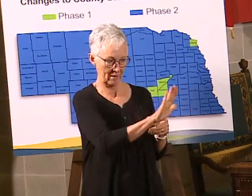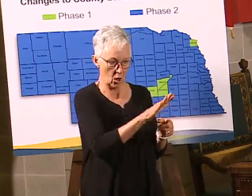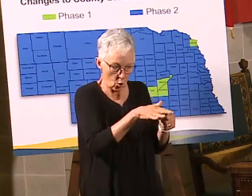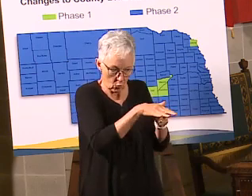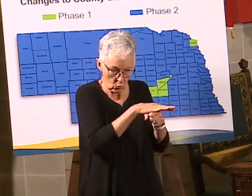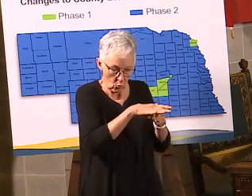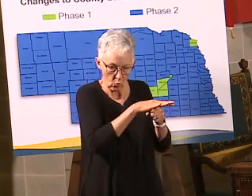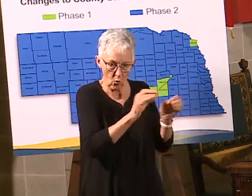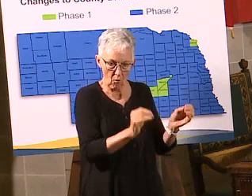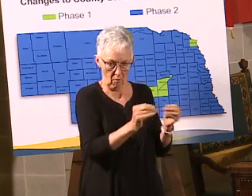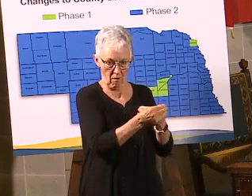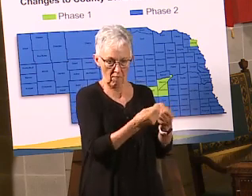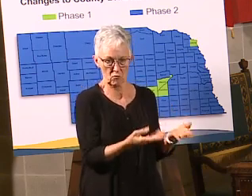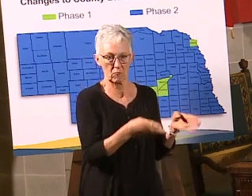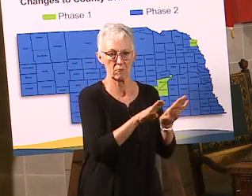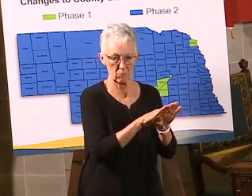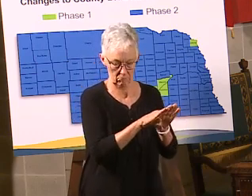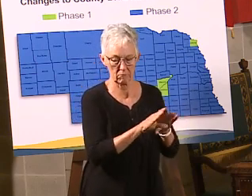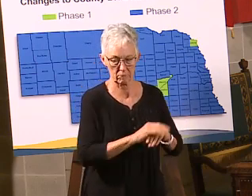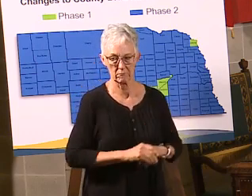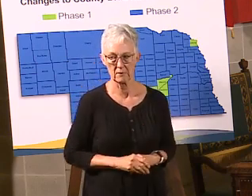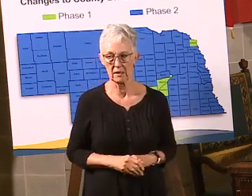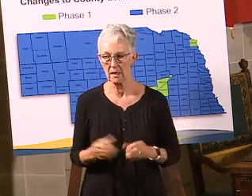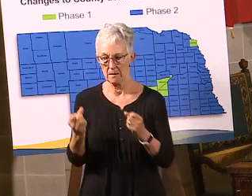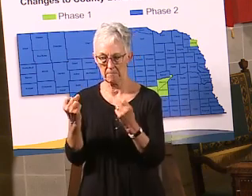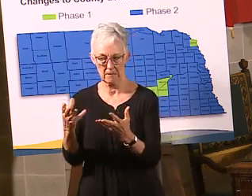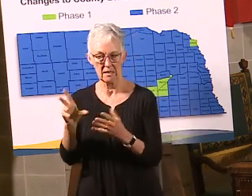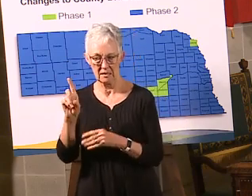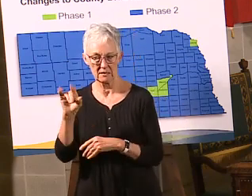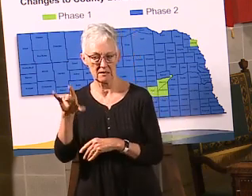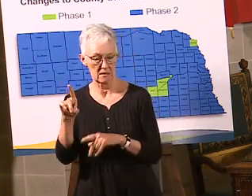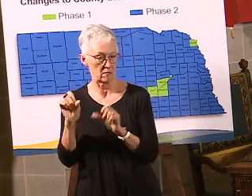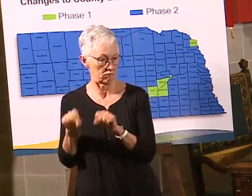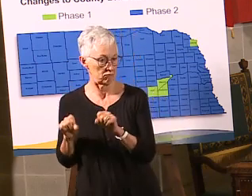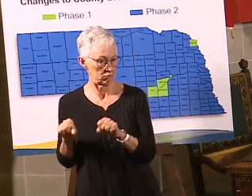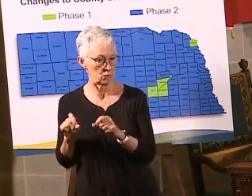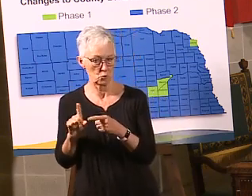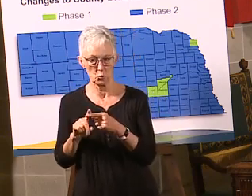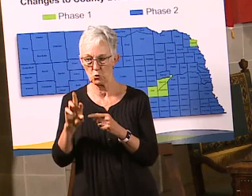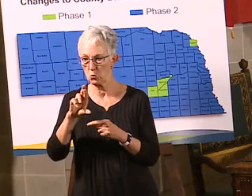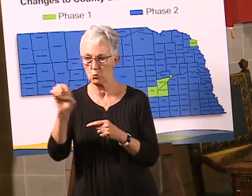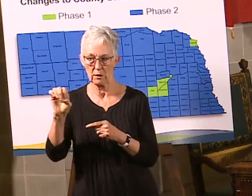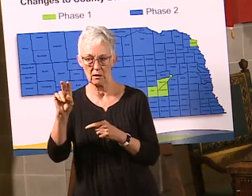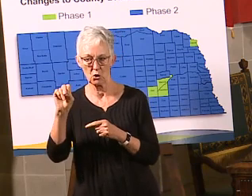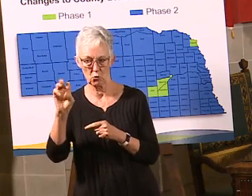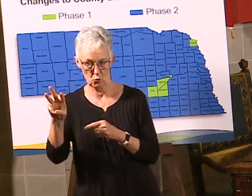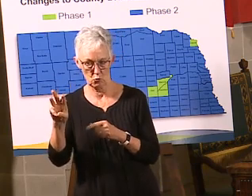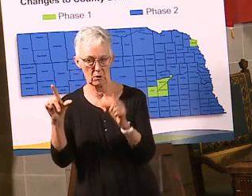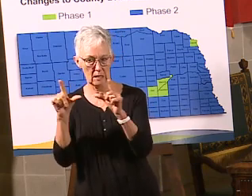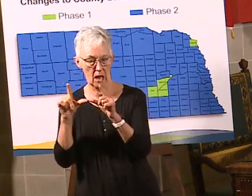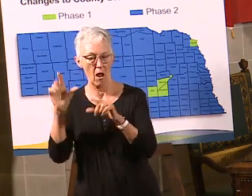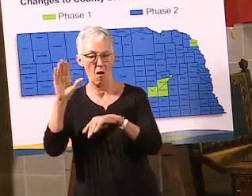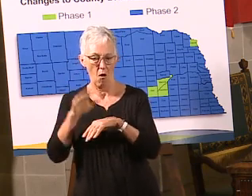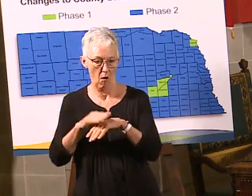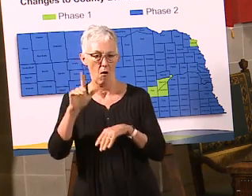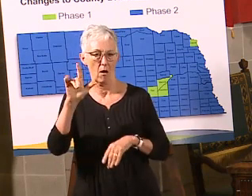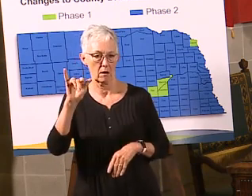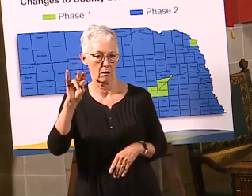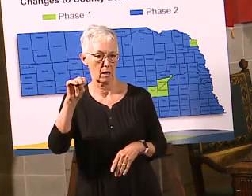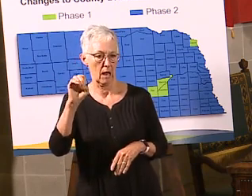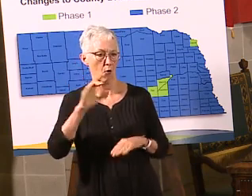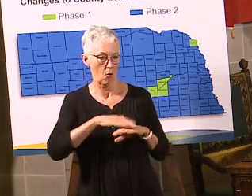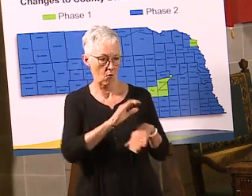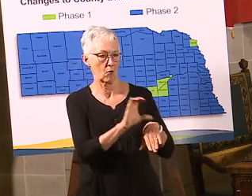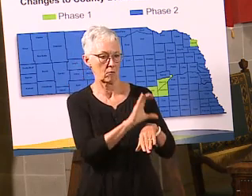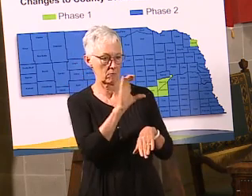vast majority of our customers are able to renew their driver's license or state ID online, and it is by far the easiest and fastest way to renew